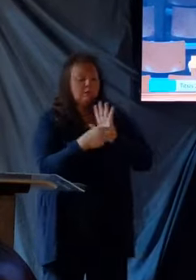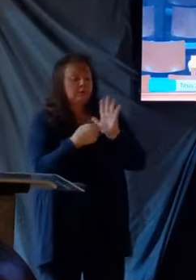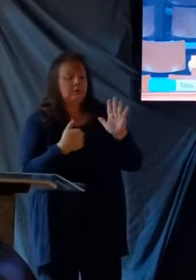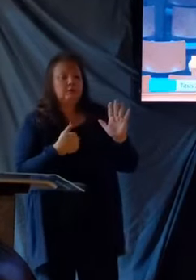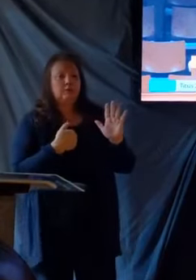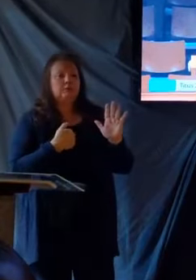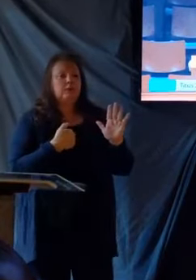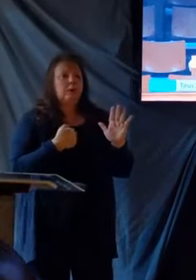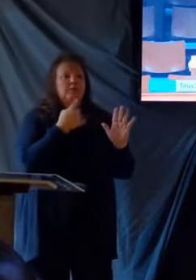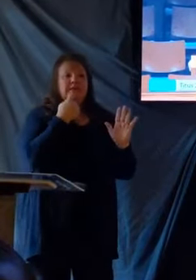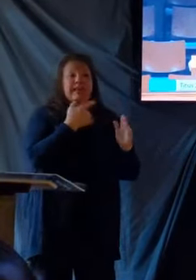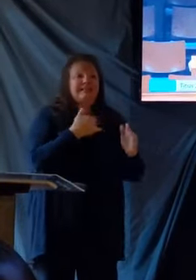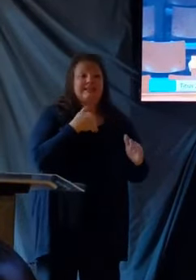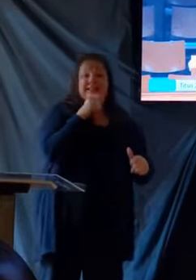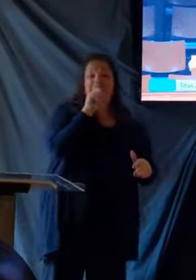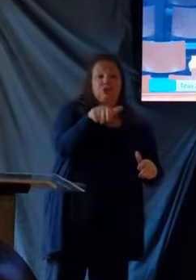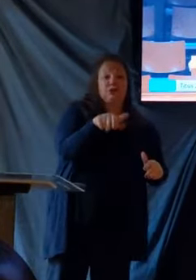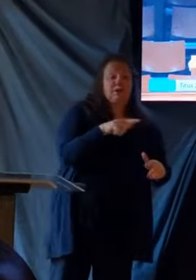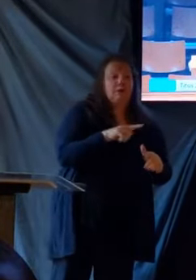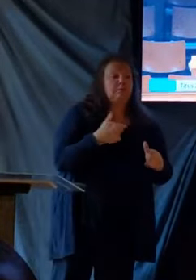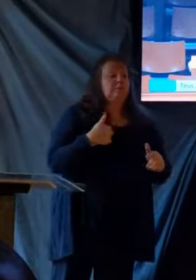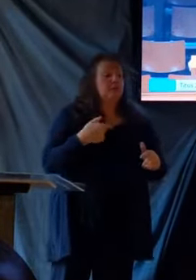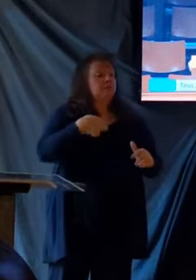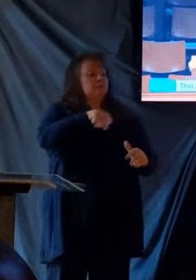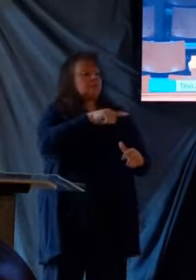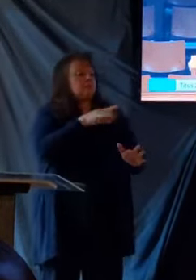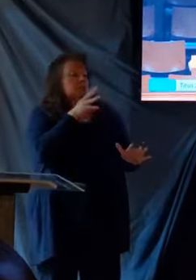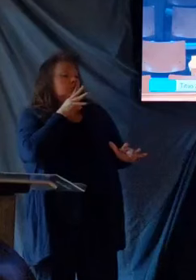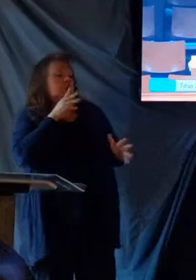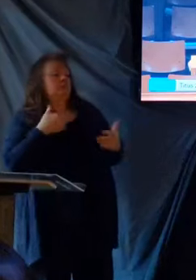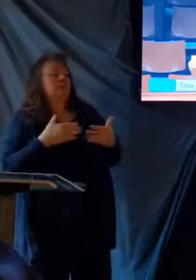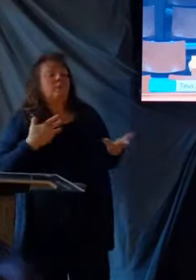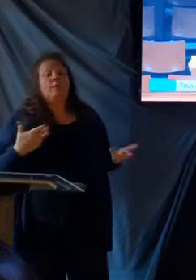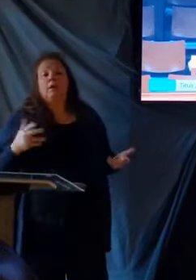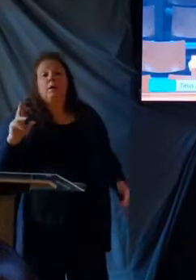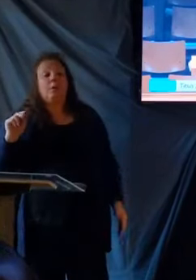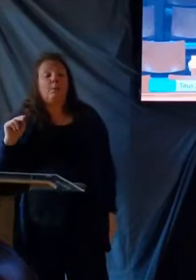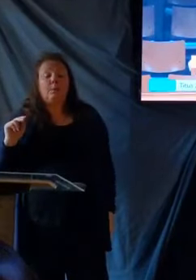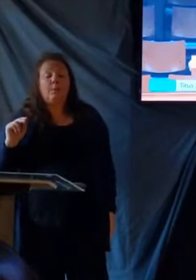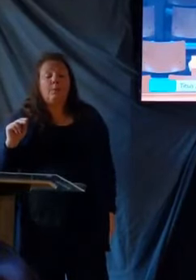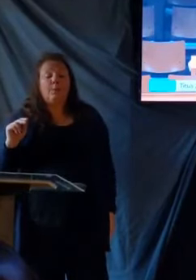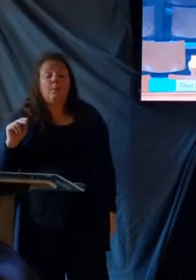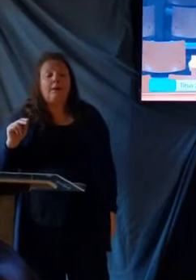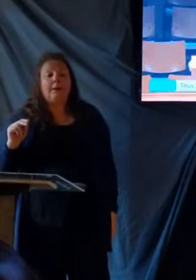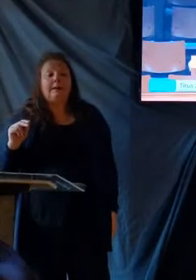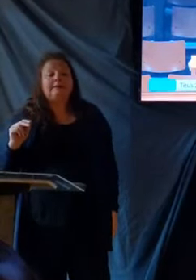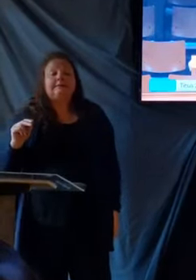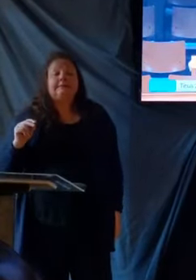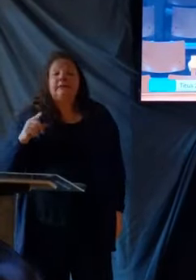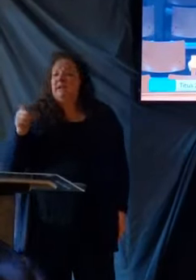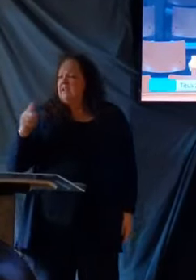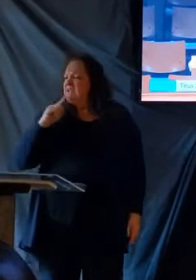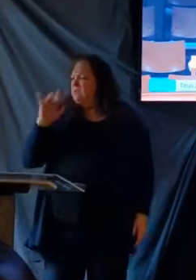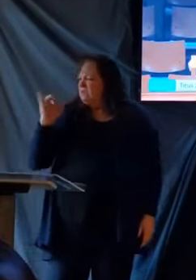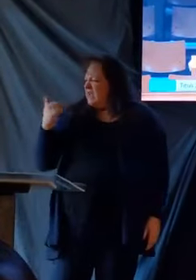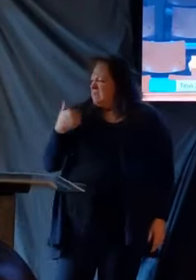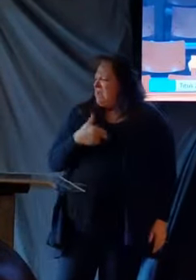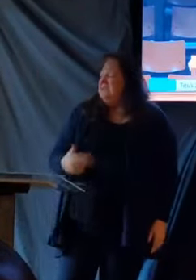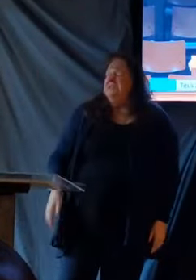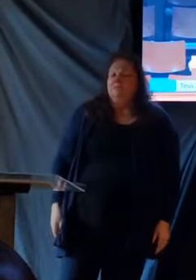say what I shouldn't say, even when I'm with unbelievers. But you know what does that? Or, you know, he talks just like